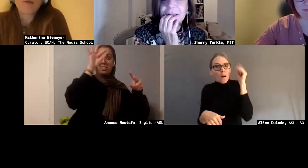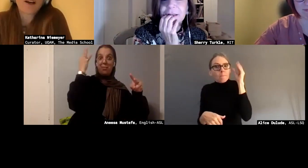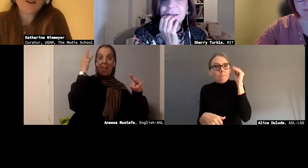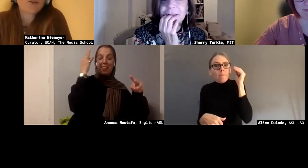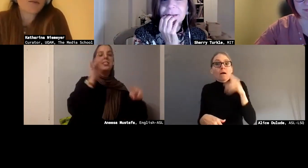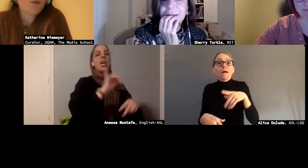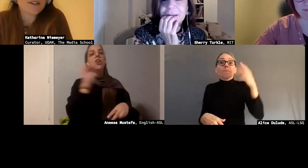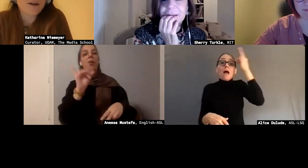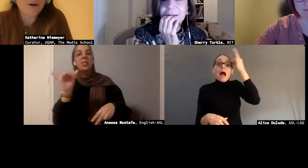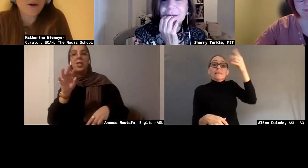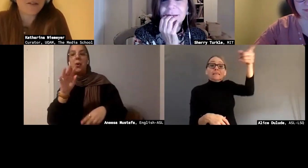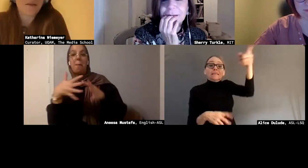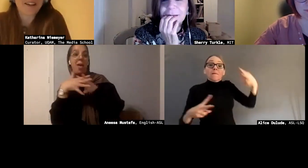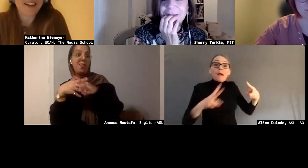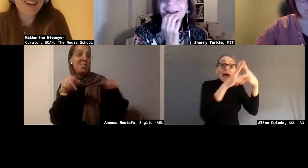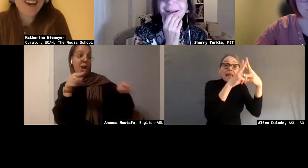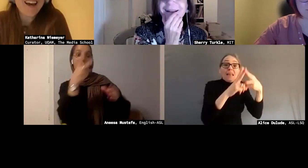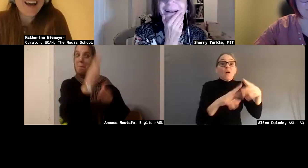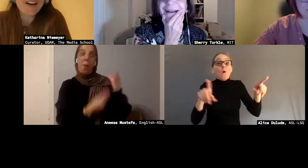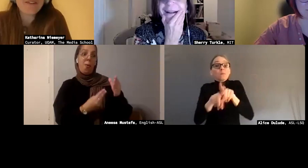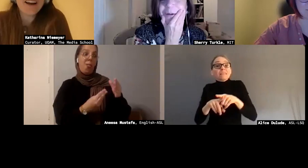from Lacan to Seymour at some point, if I may say.